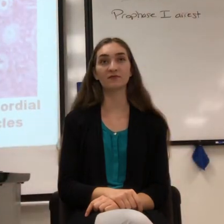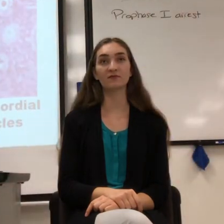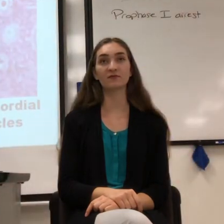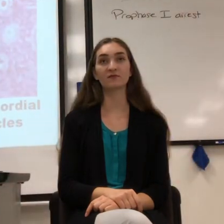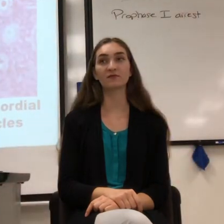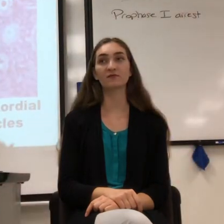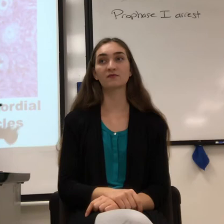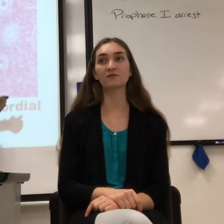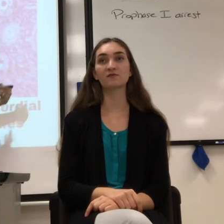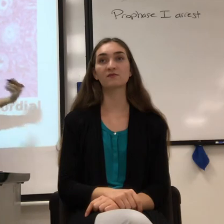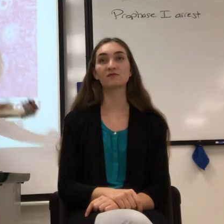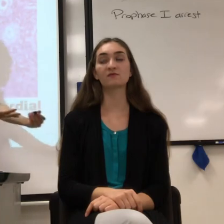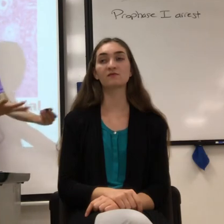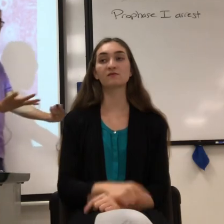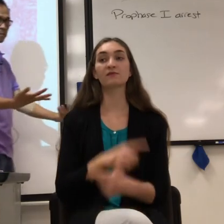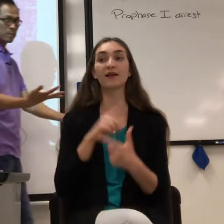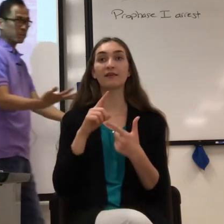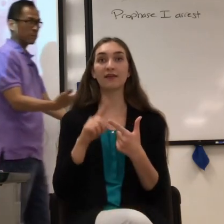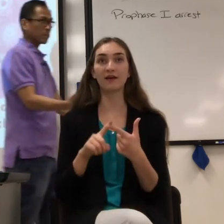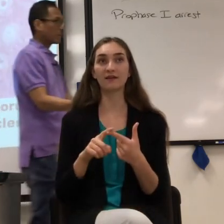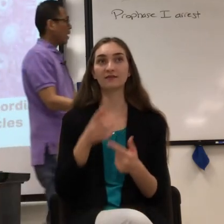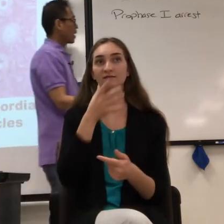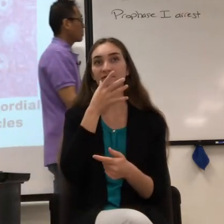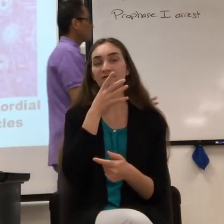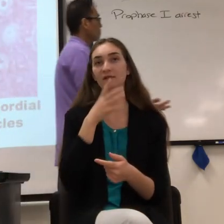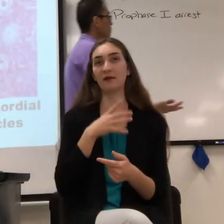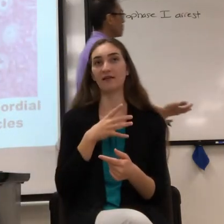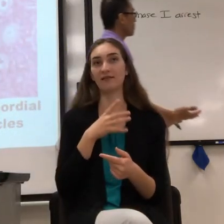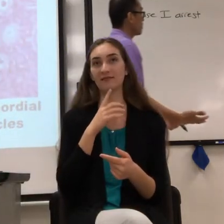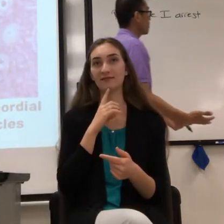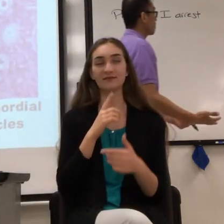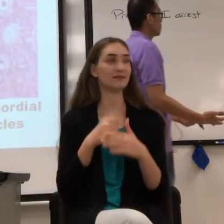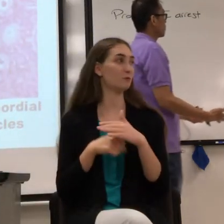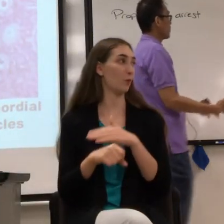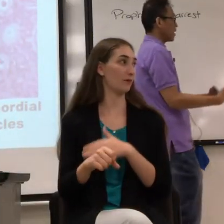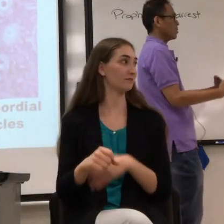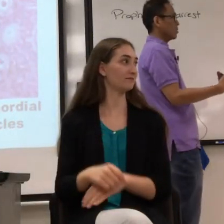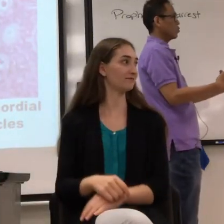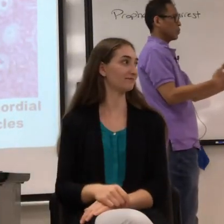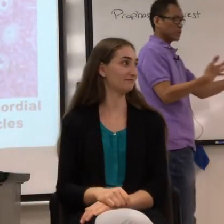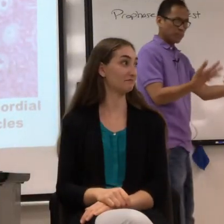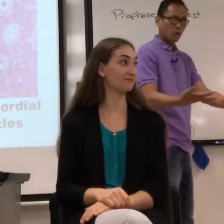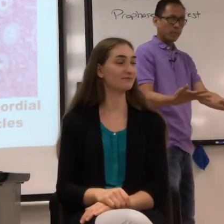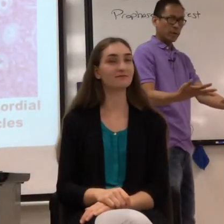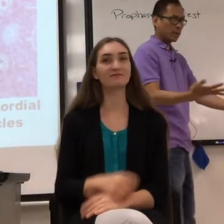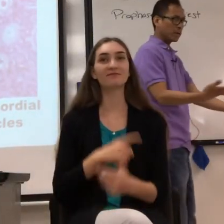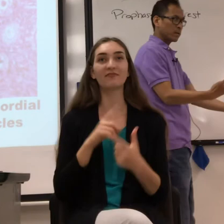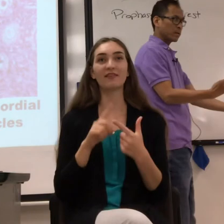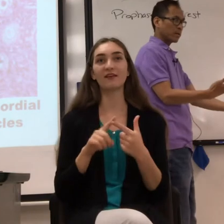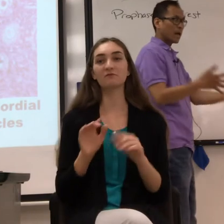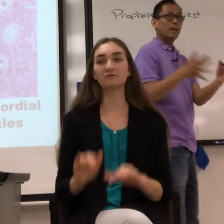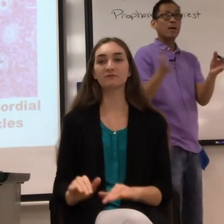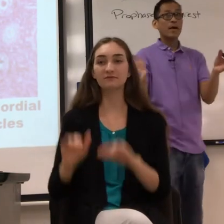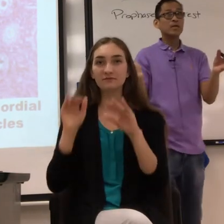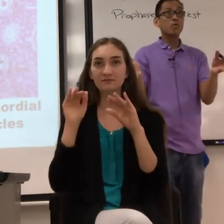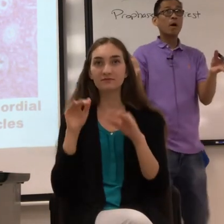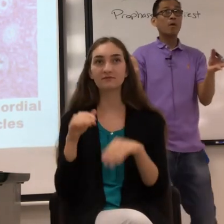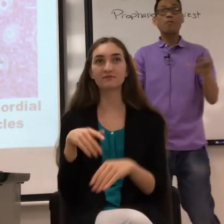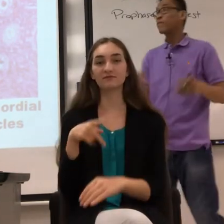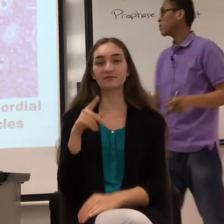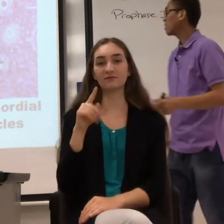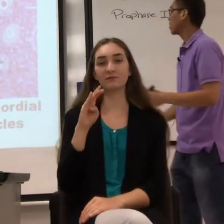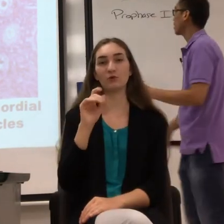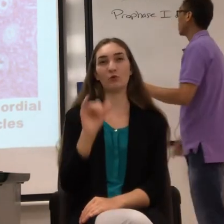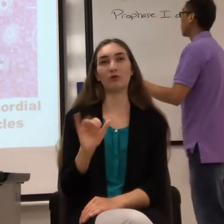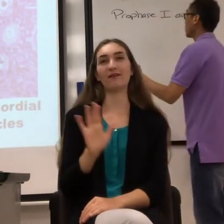And then the female is born, okay? Then you reach puberty at about age